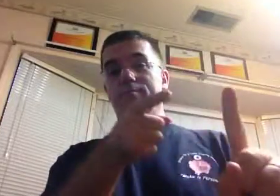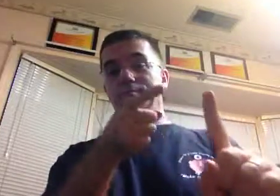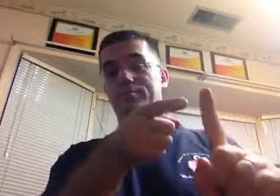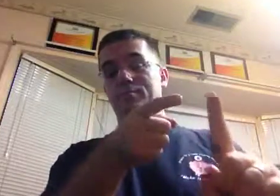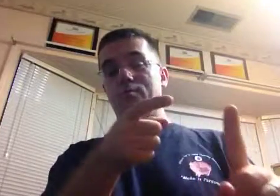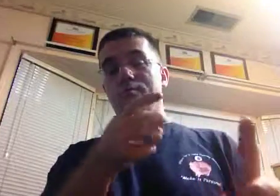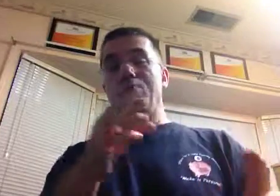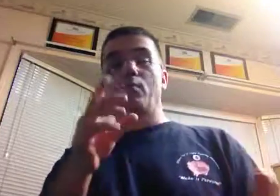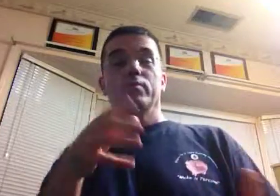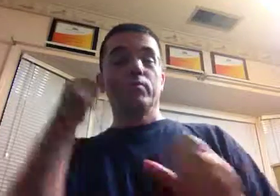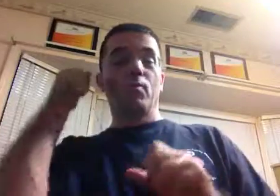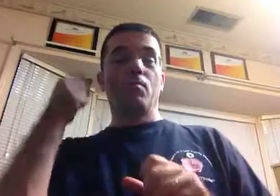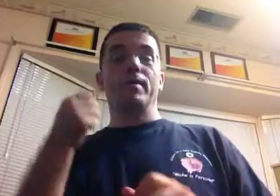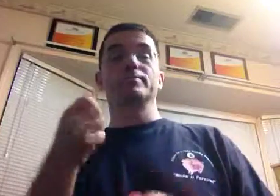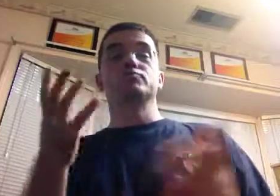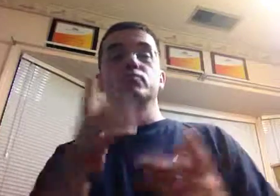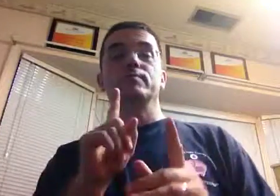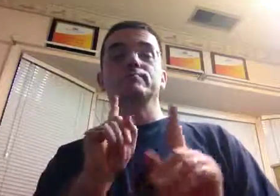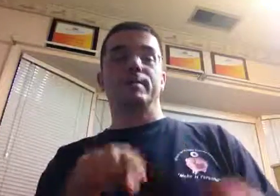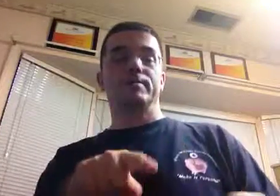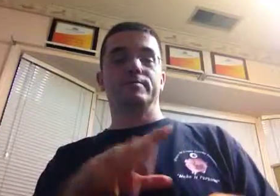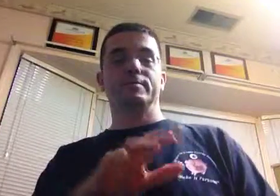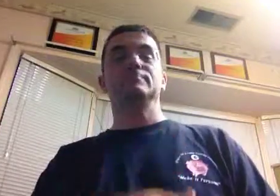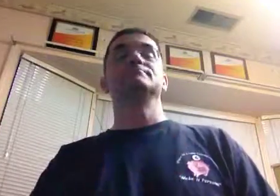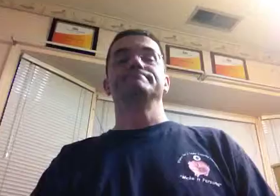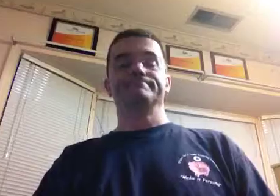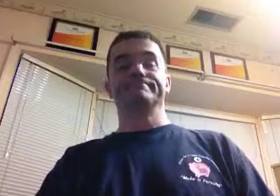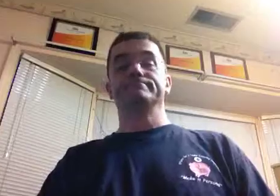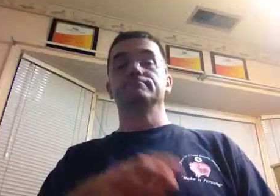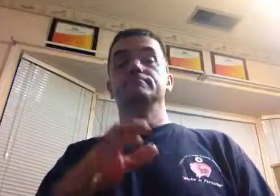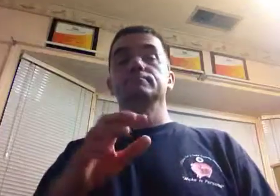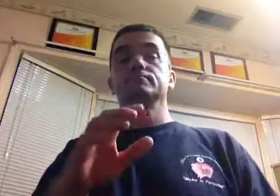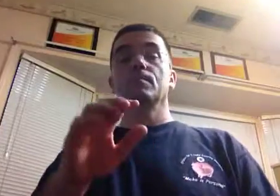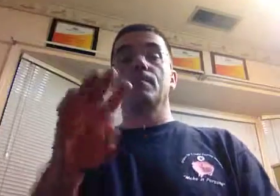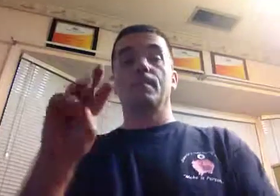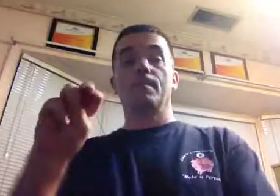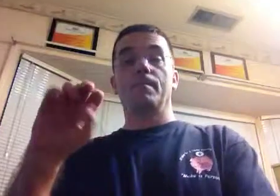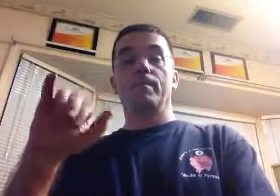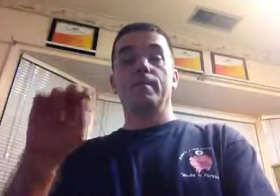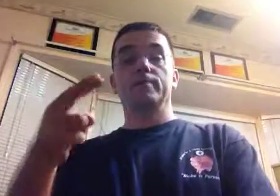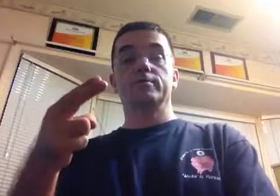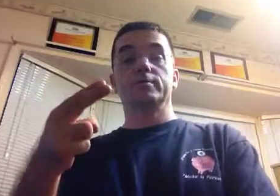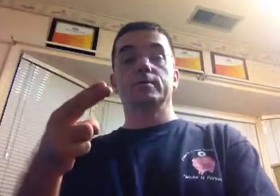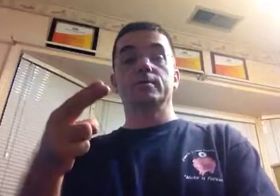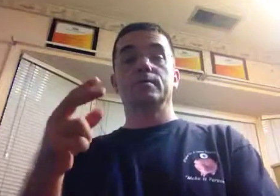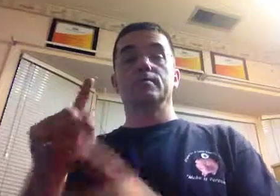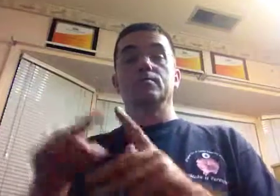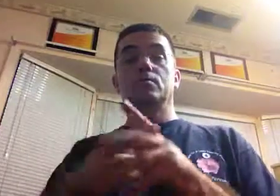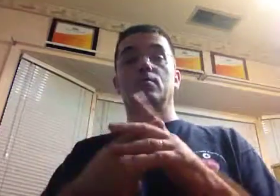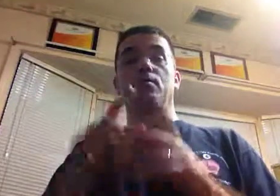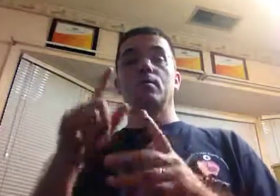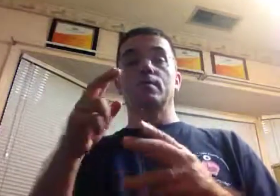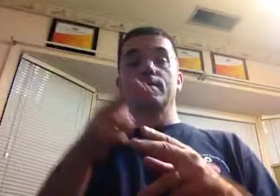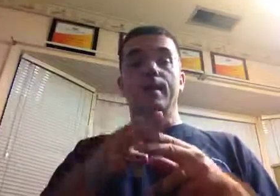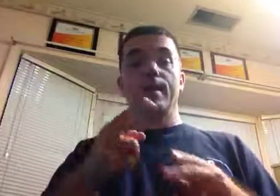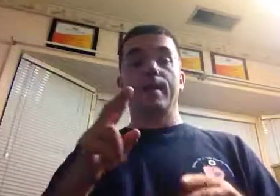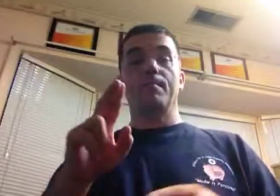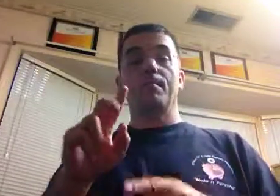best to answer them as a part of the show today. Ann Arbor, Michigan, starting off this hour. Laura is with us. Hi, Laura. Welcome to the Dave